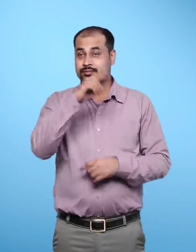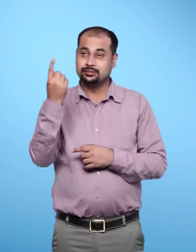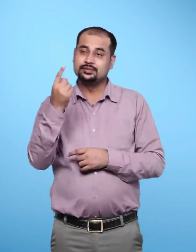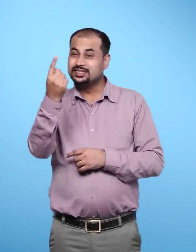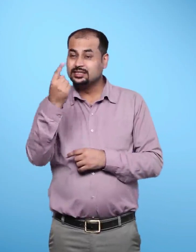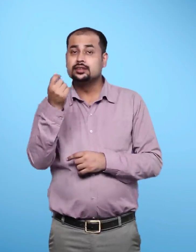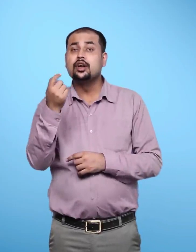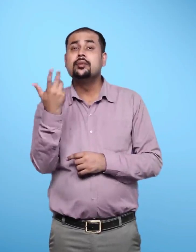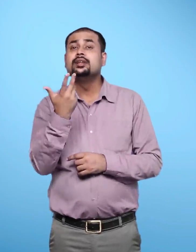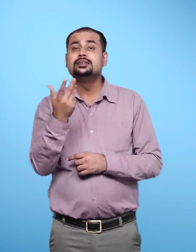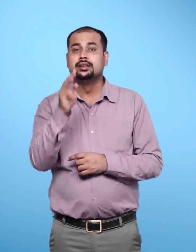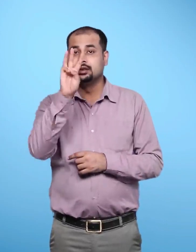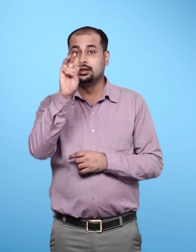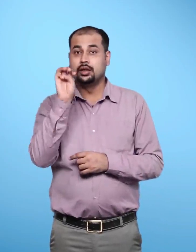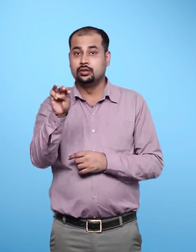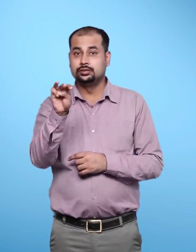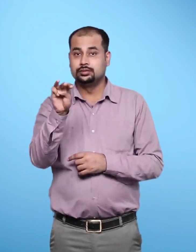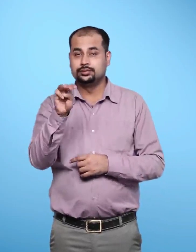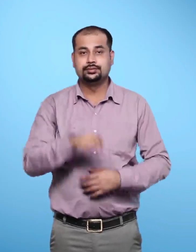Price of each Rs 3,000.